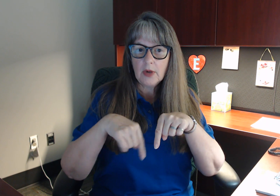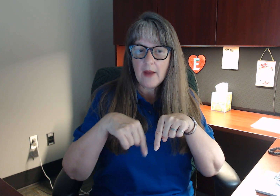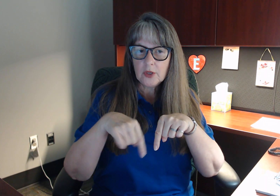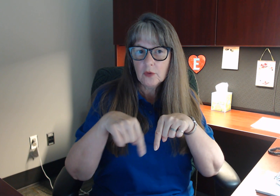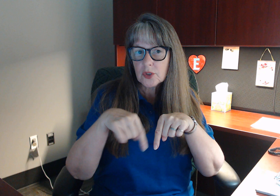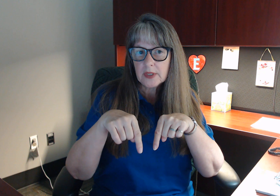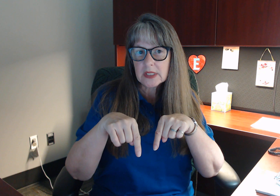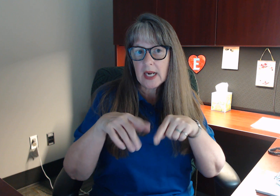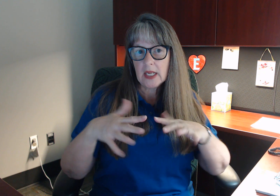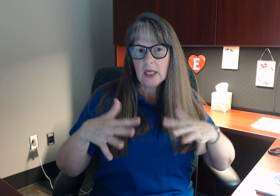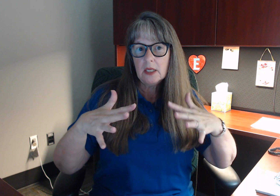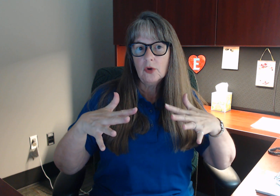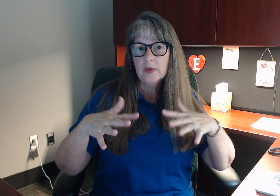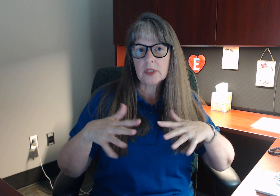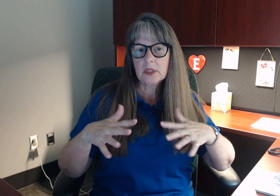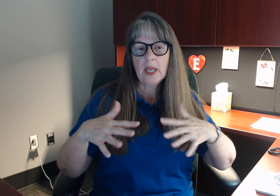have a nervous anxiety